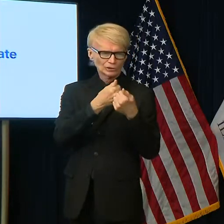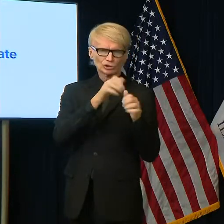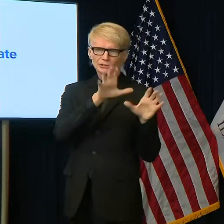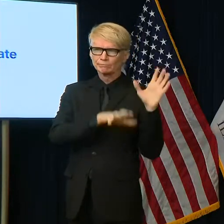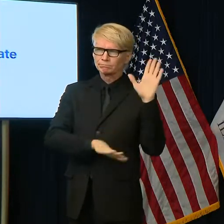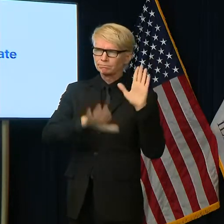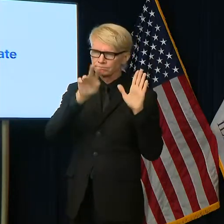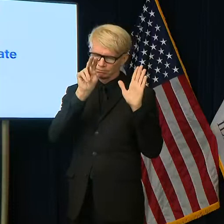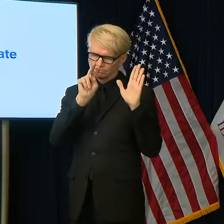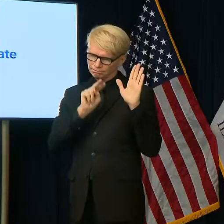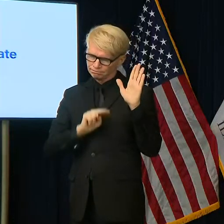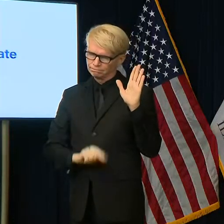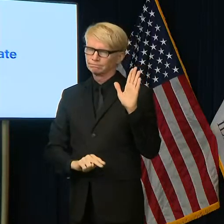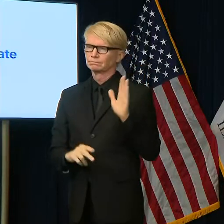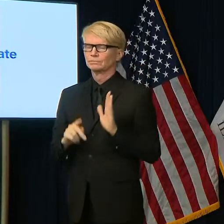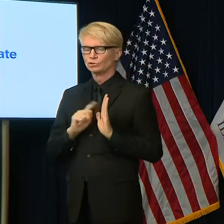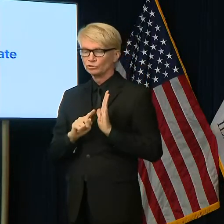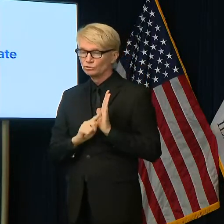are the